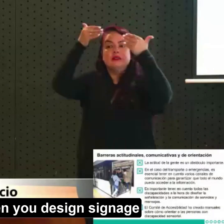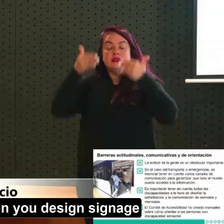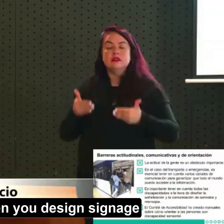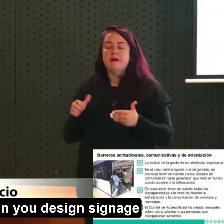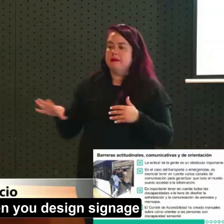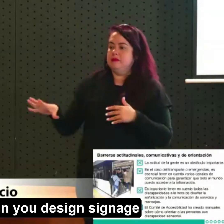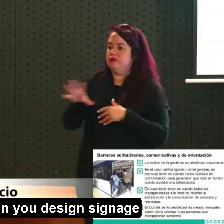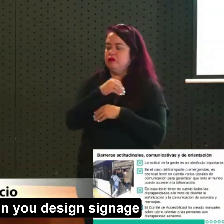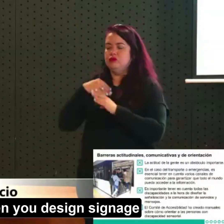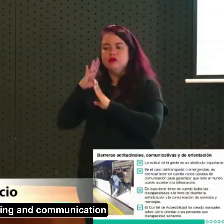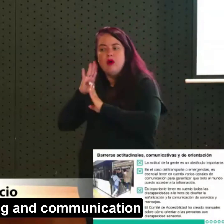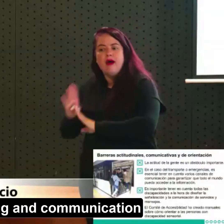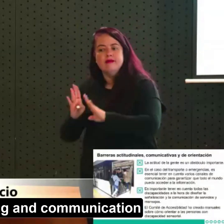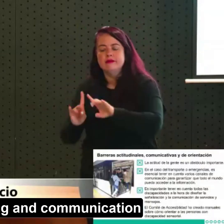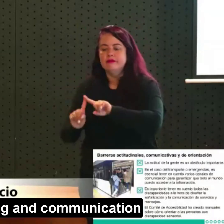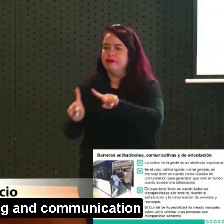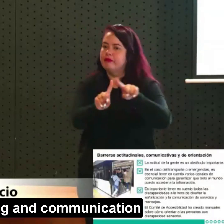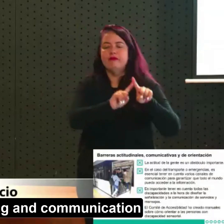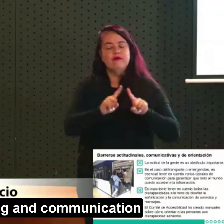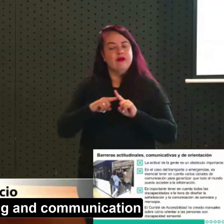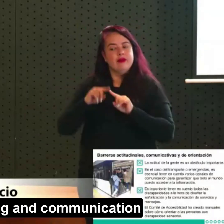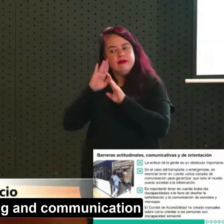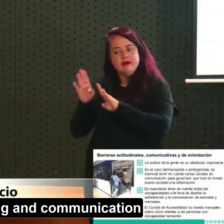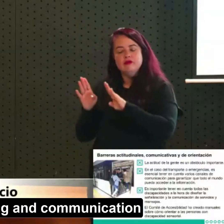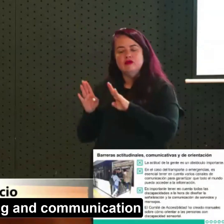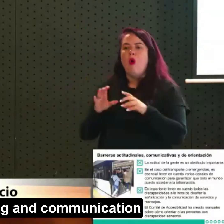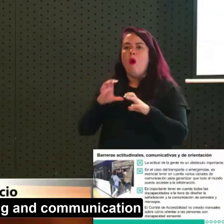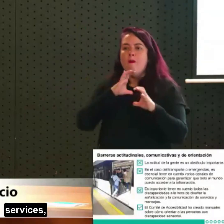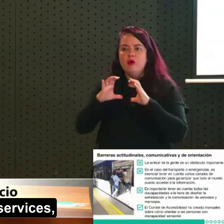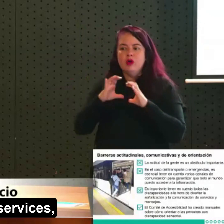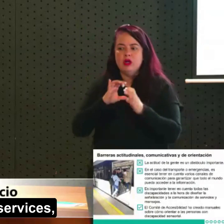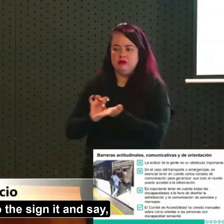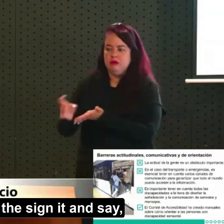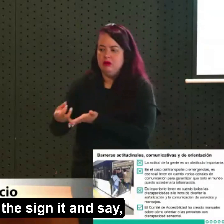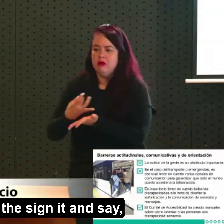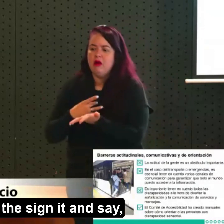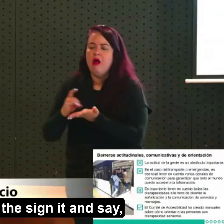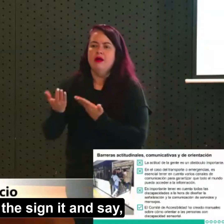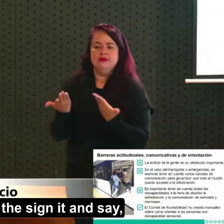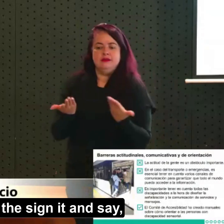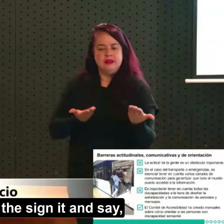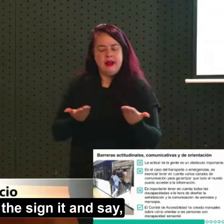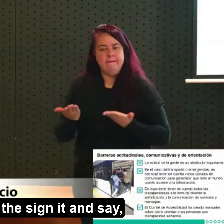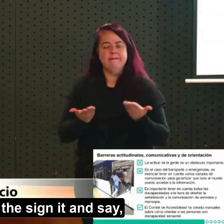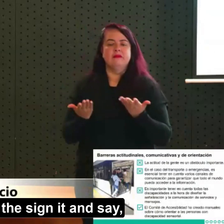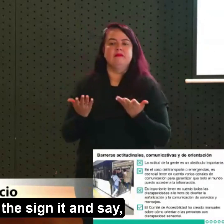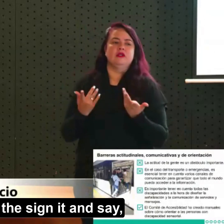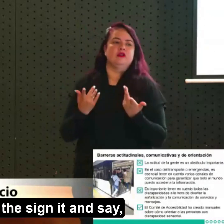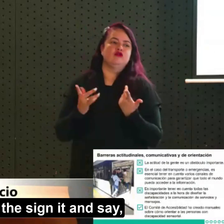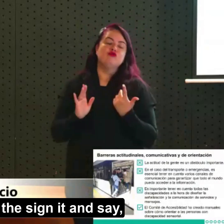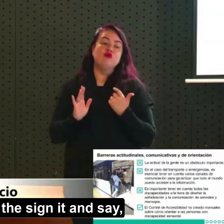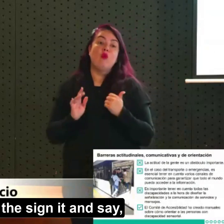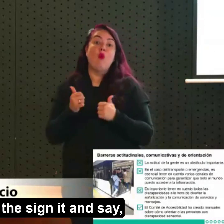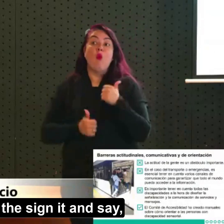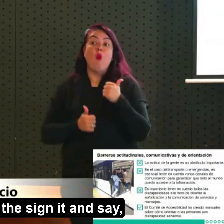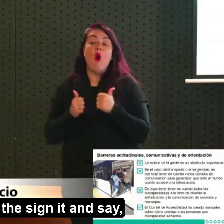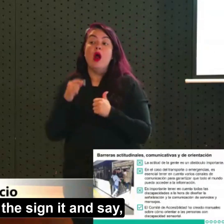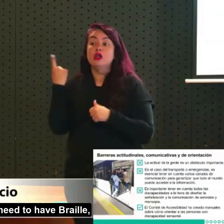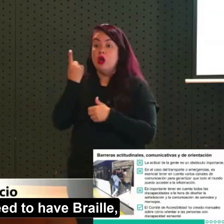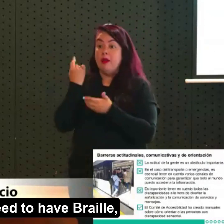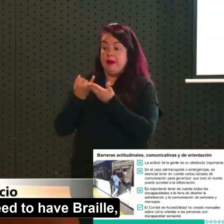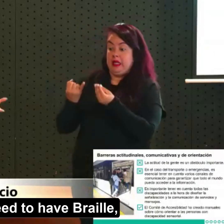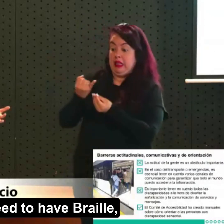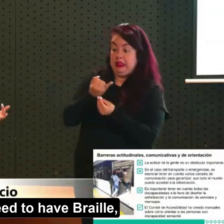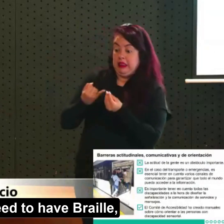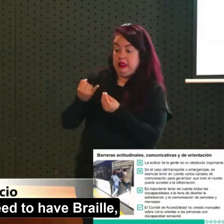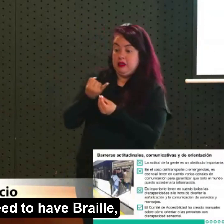when you design signage and wayfinding and communication services, not only to design it and